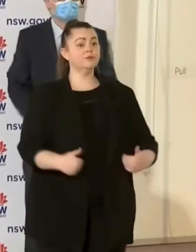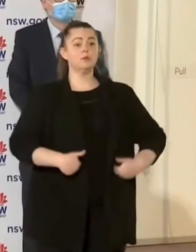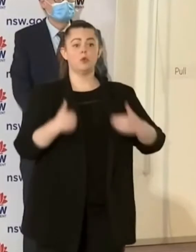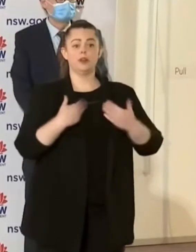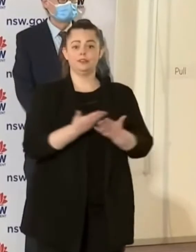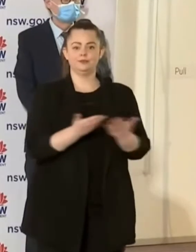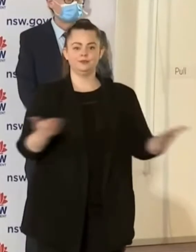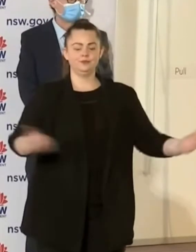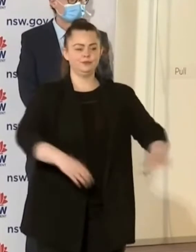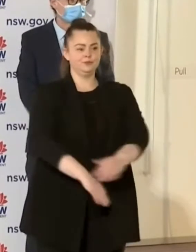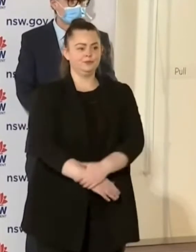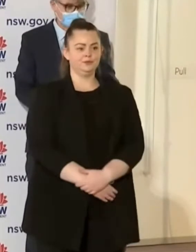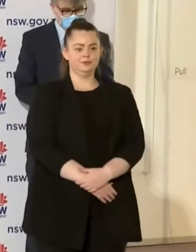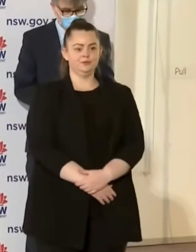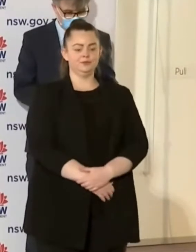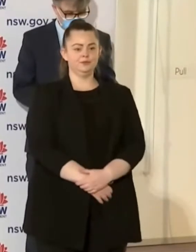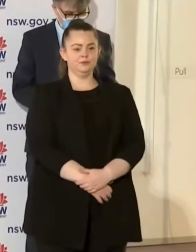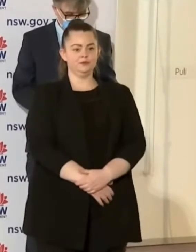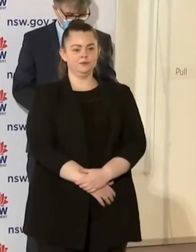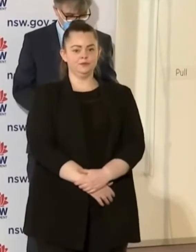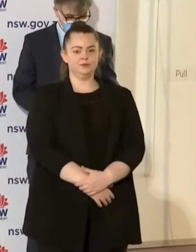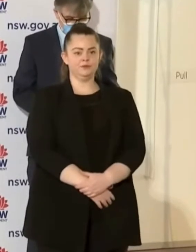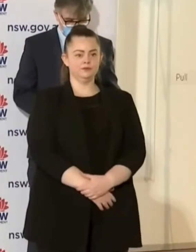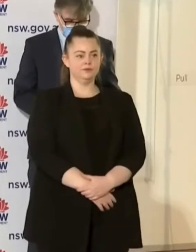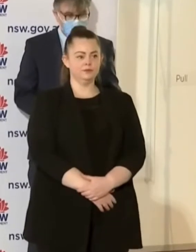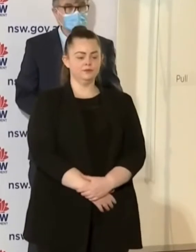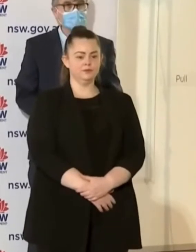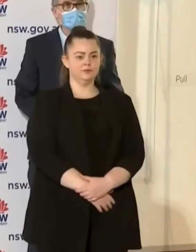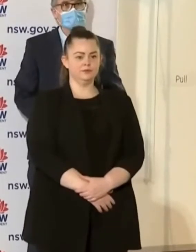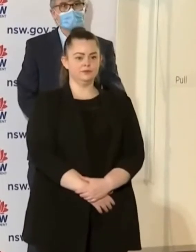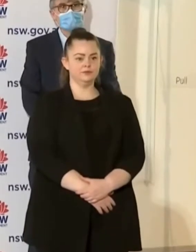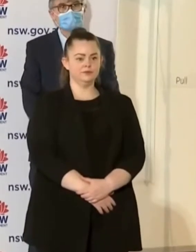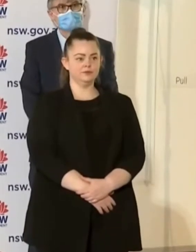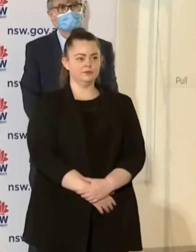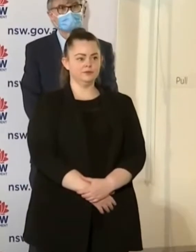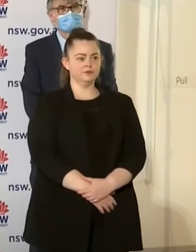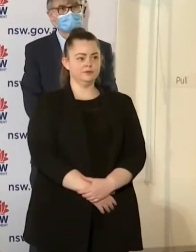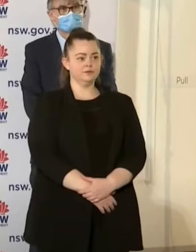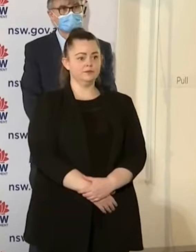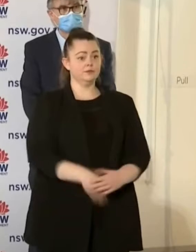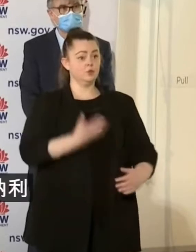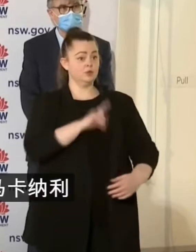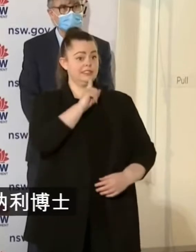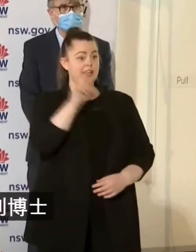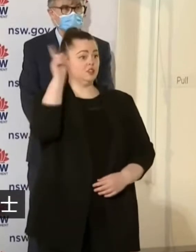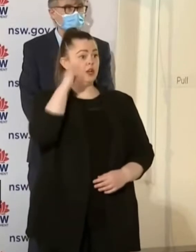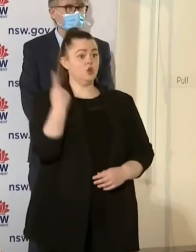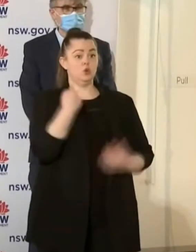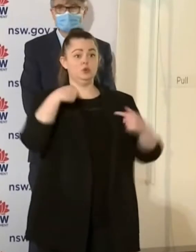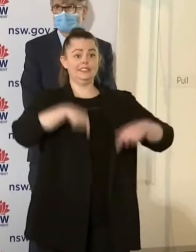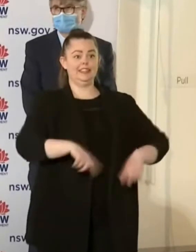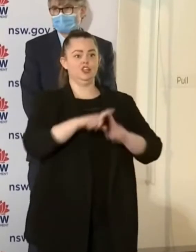Good morning, everybody. First of all, I'd just like to indicate that I'm here with Dr. Jeremy